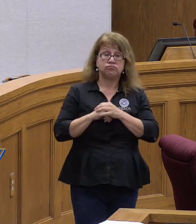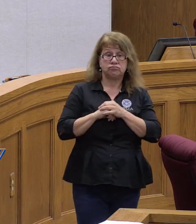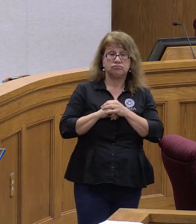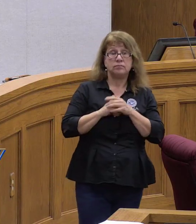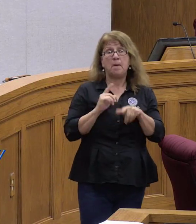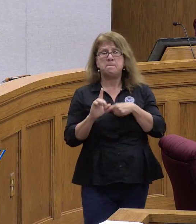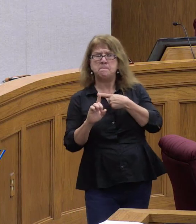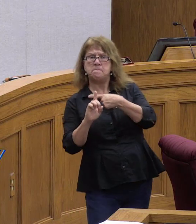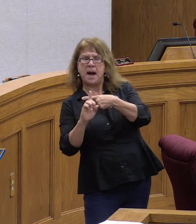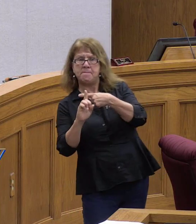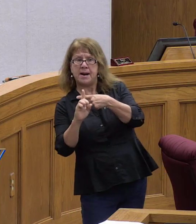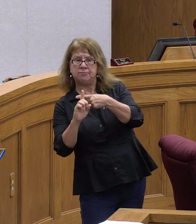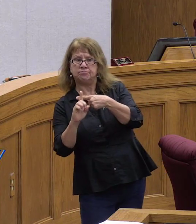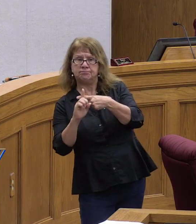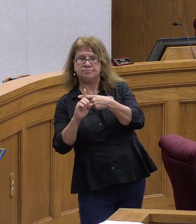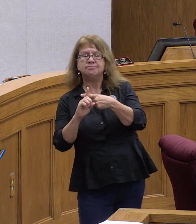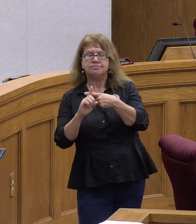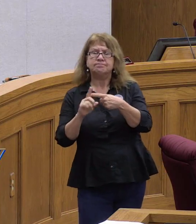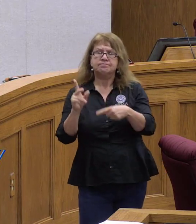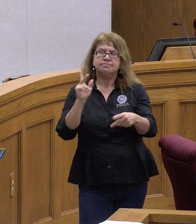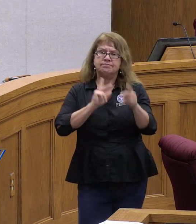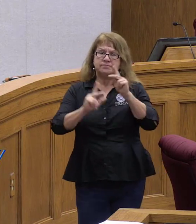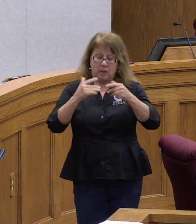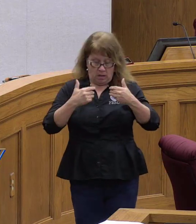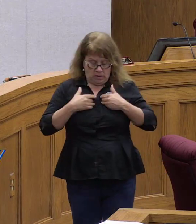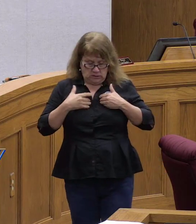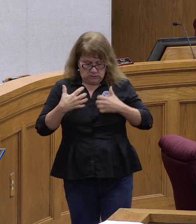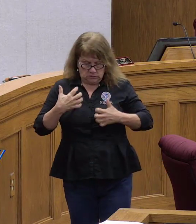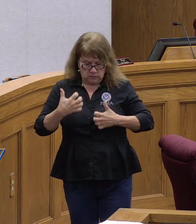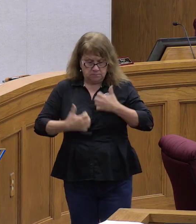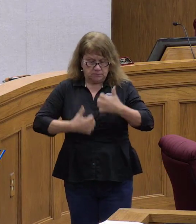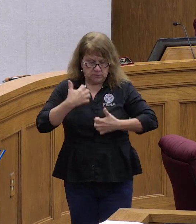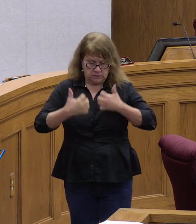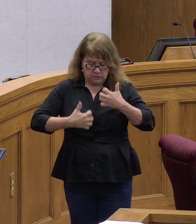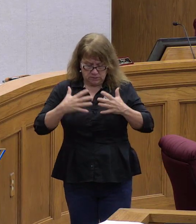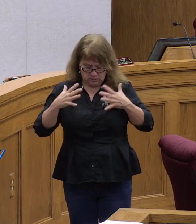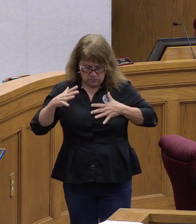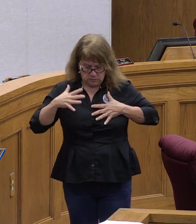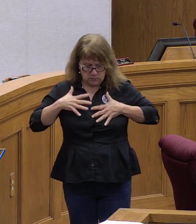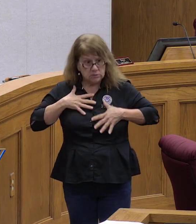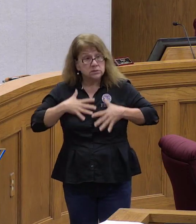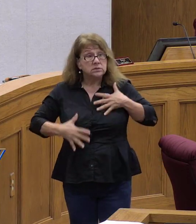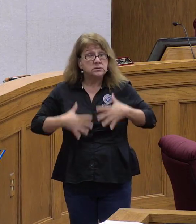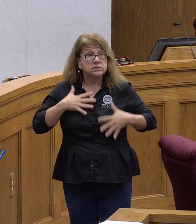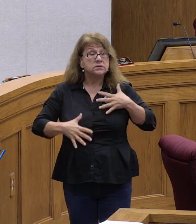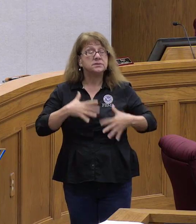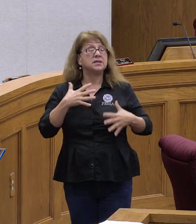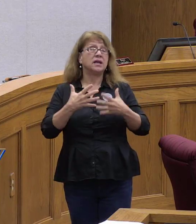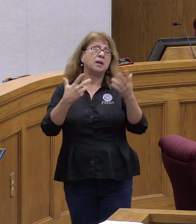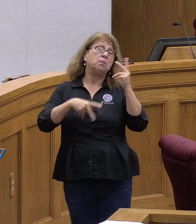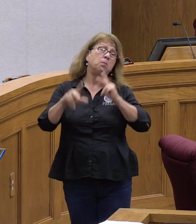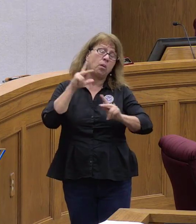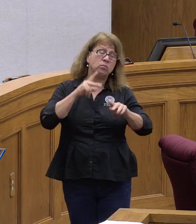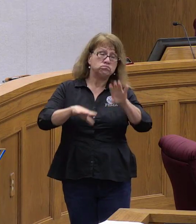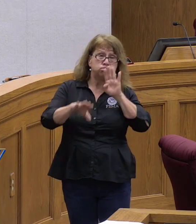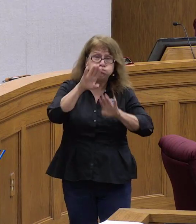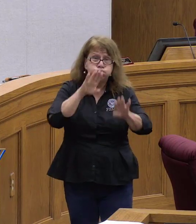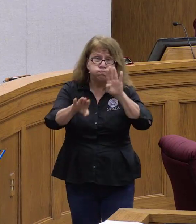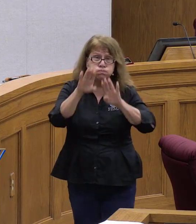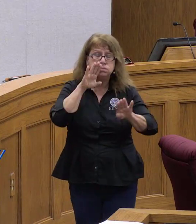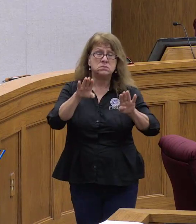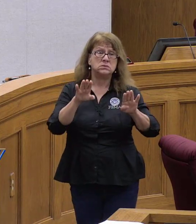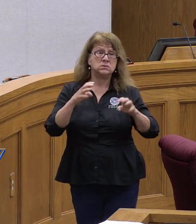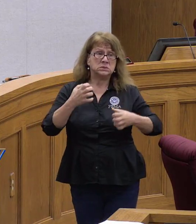there's a lot of varied emotions right now throughout our community, and that is absolutely understandable because a lot of people are very frustrated and